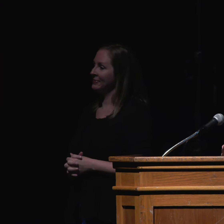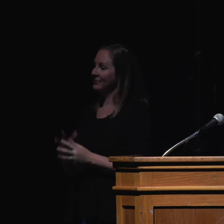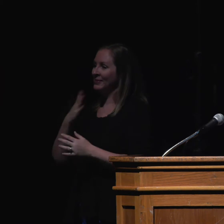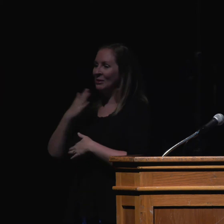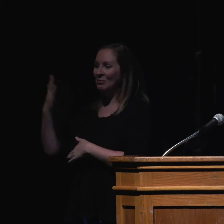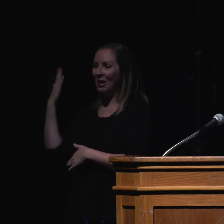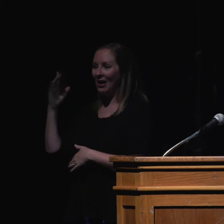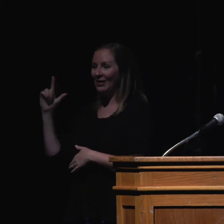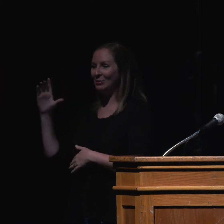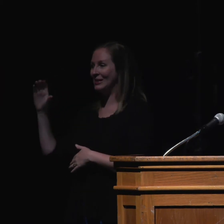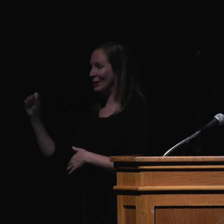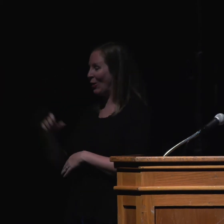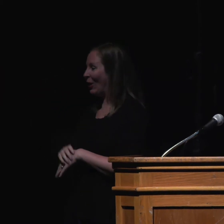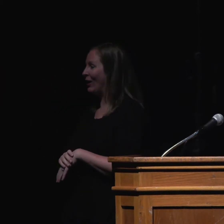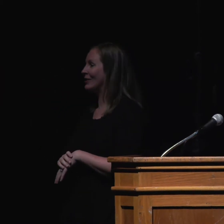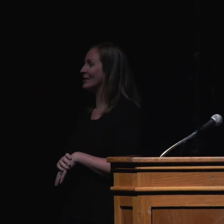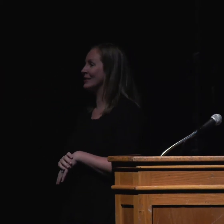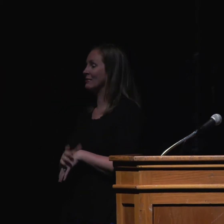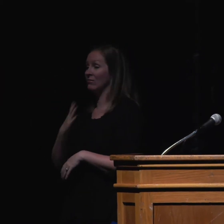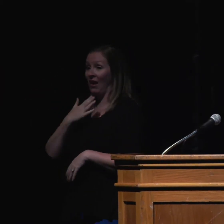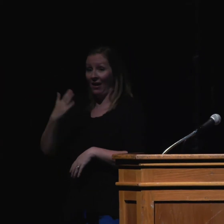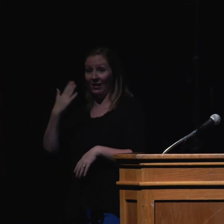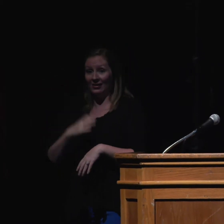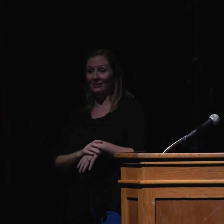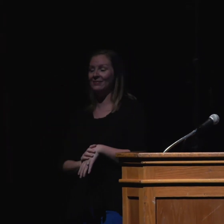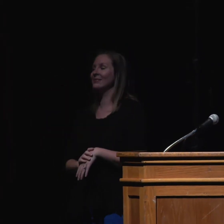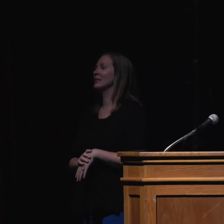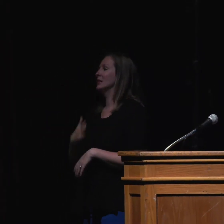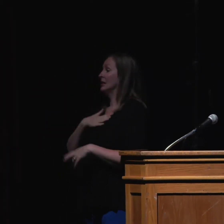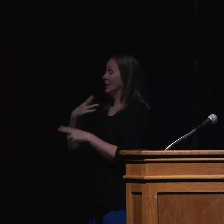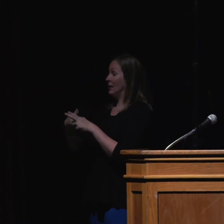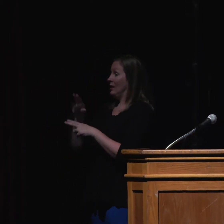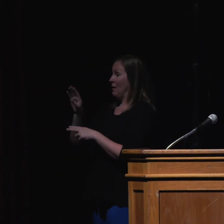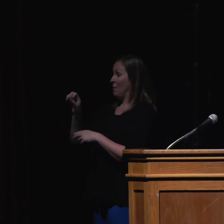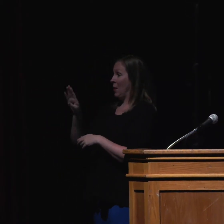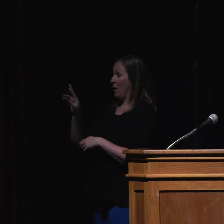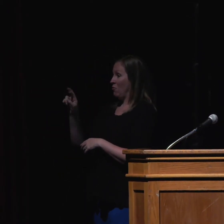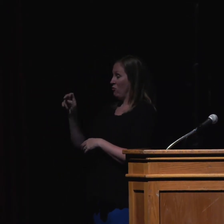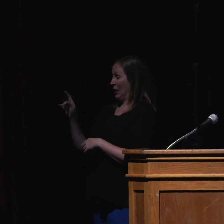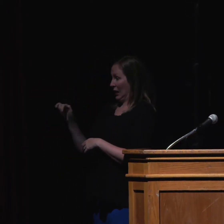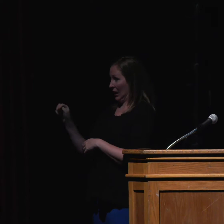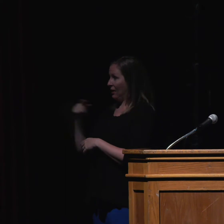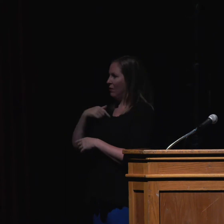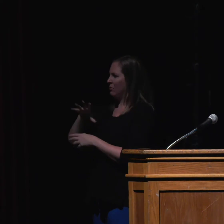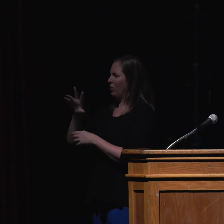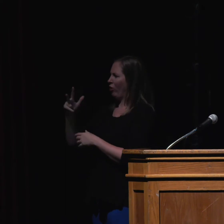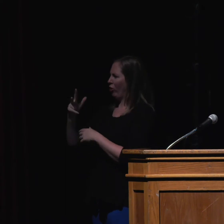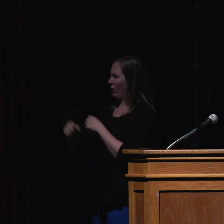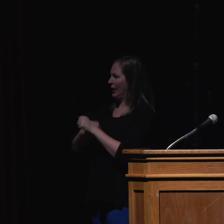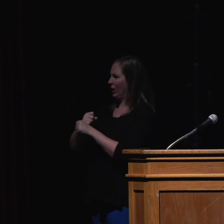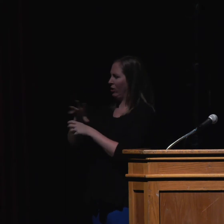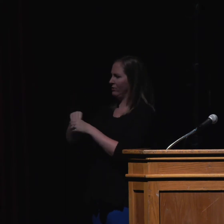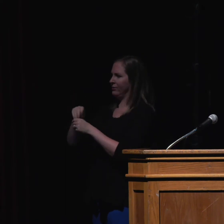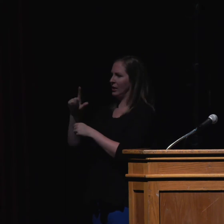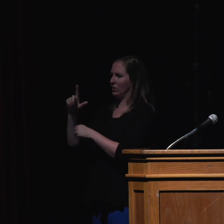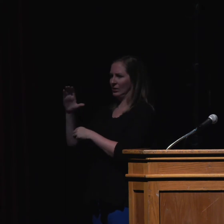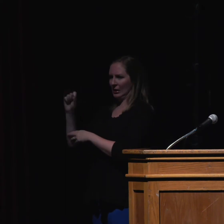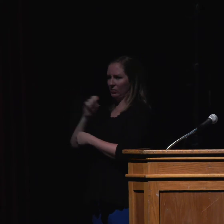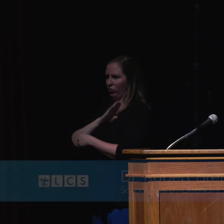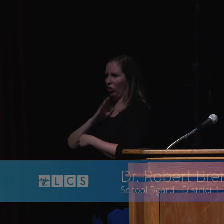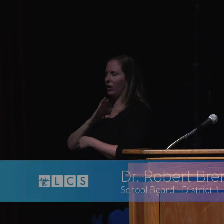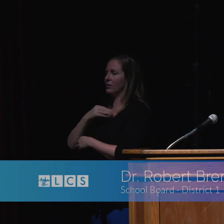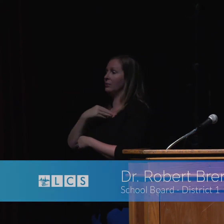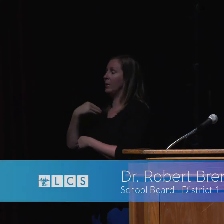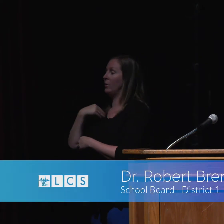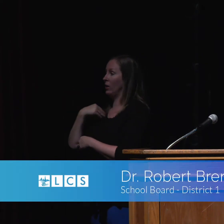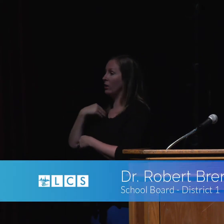Good morning, Lynchburg City Schools. My name is Bob Brennan. I'm in my third year in Lynchburg City School Board. I'm a member of